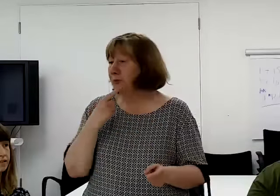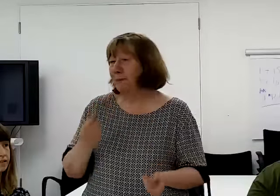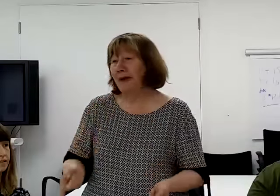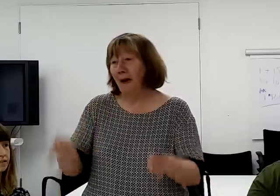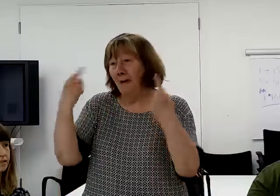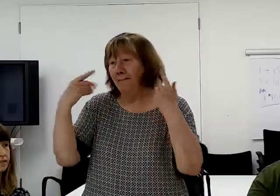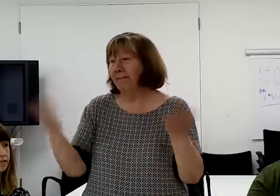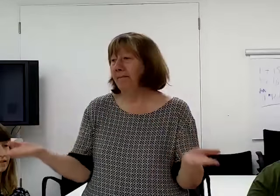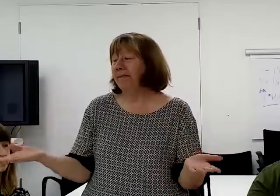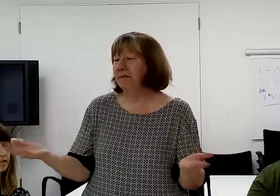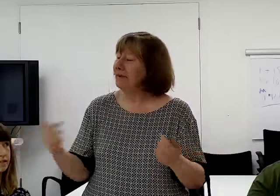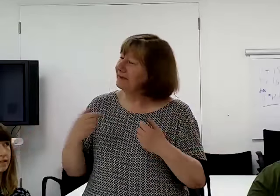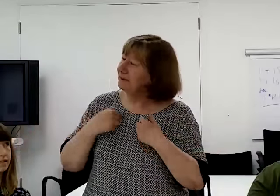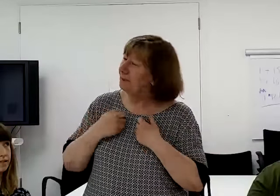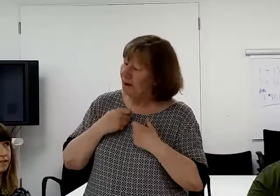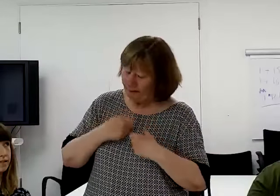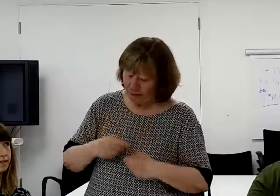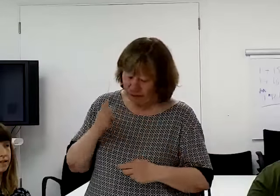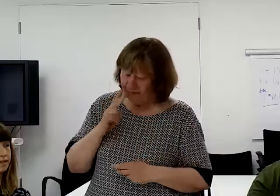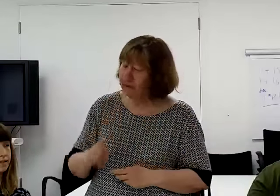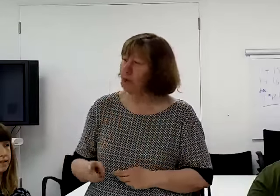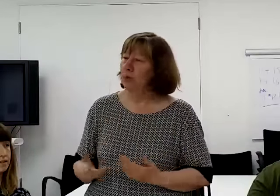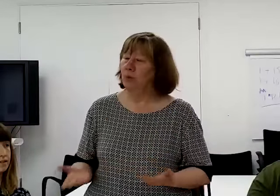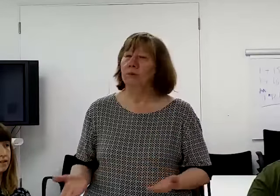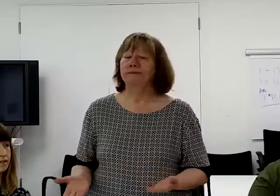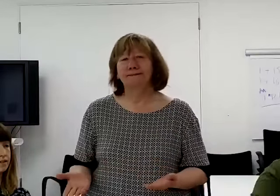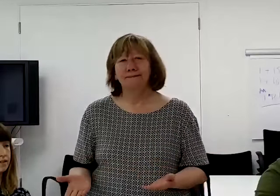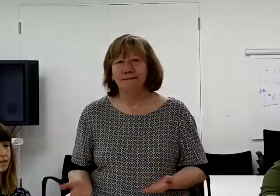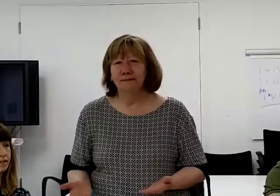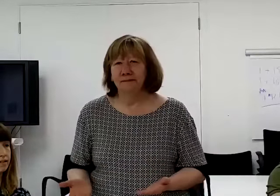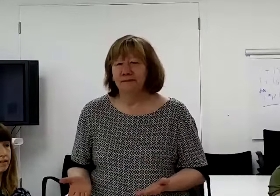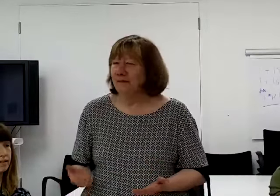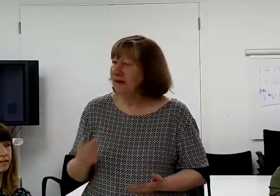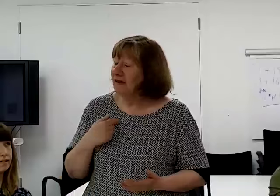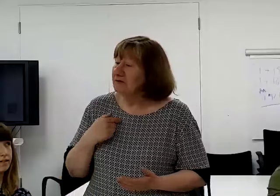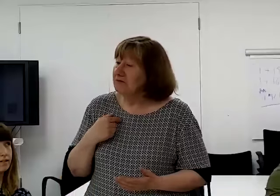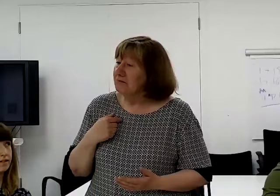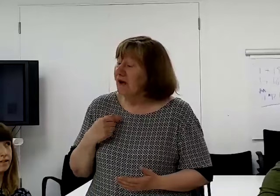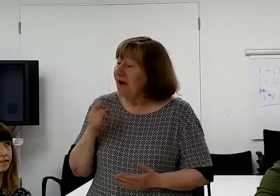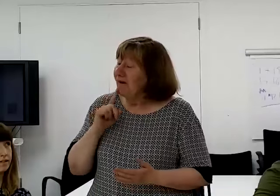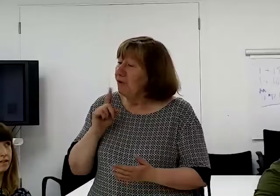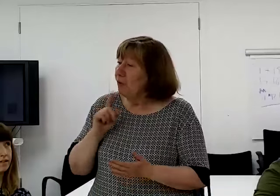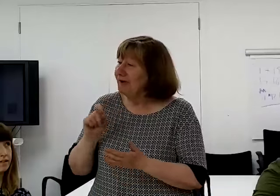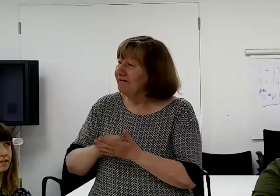only. It's up to you to make up your own minds, but this is my personal view.